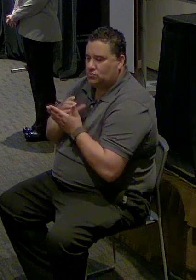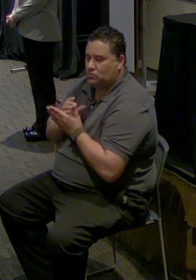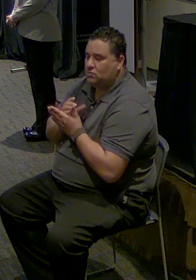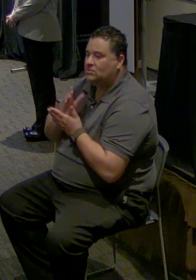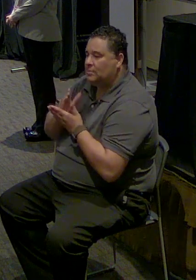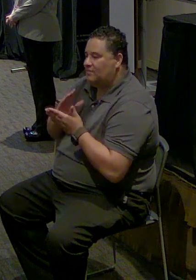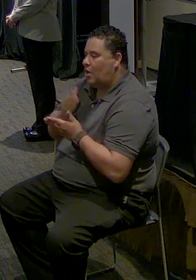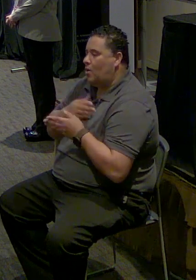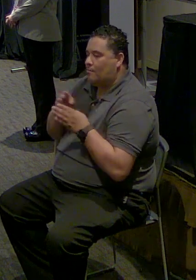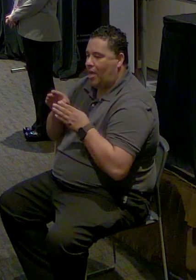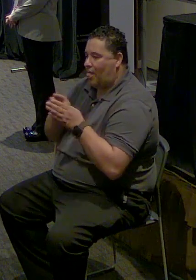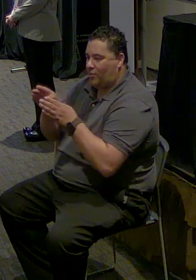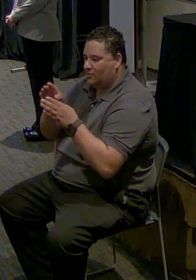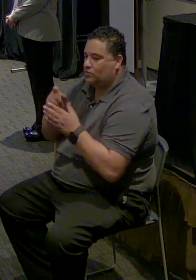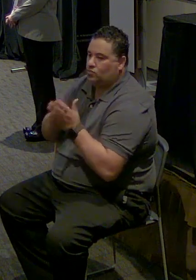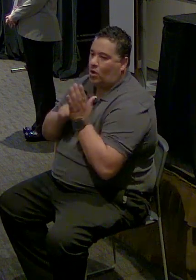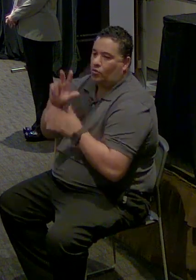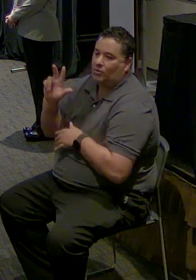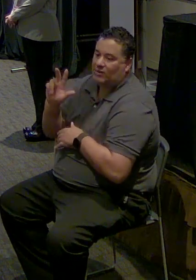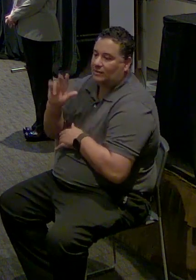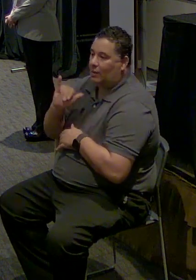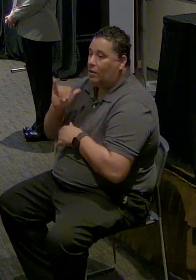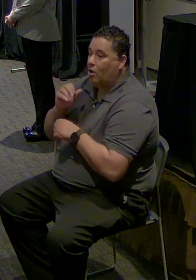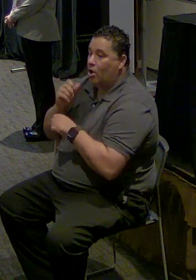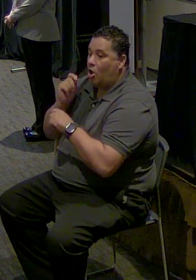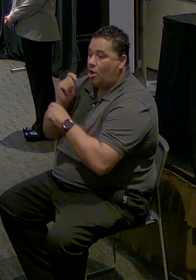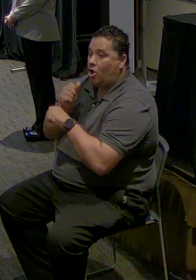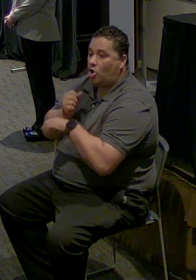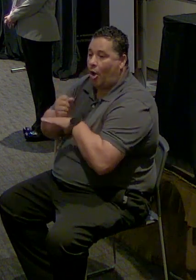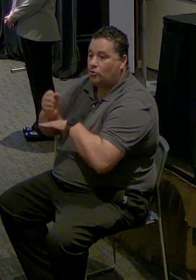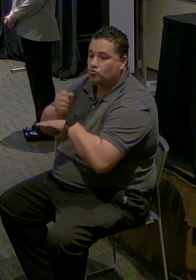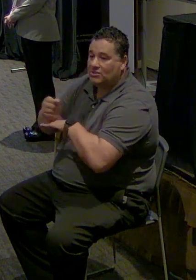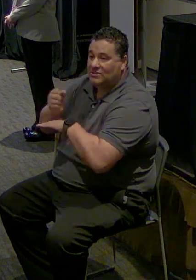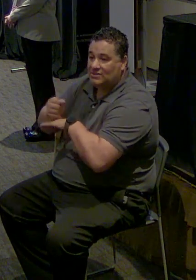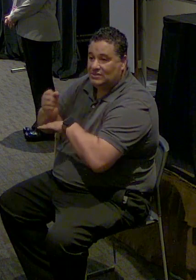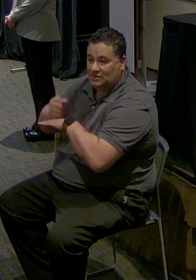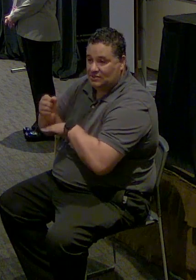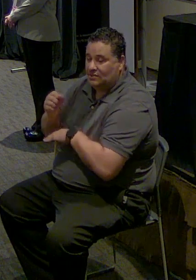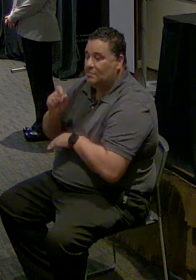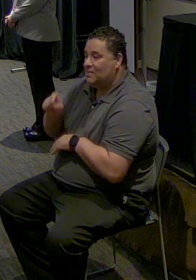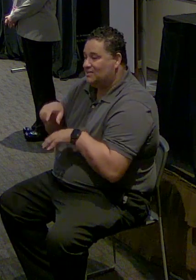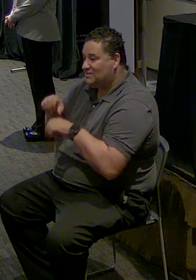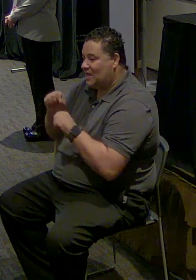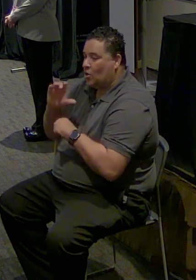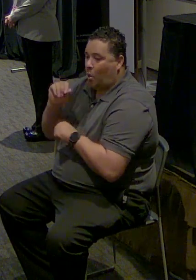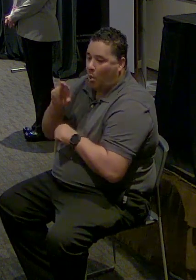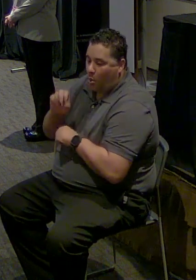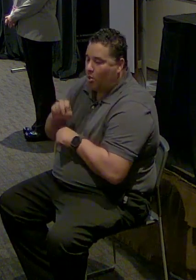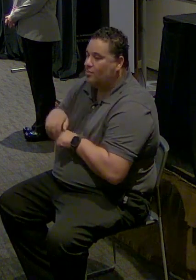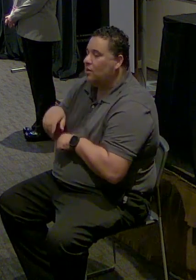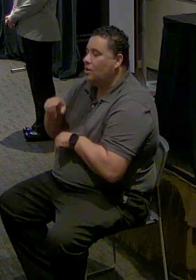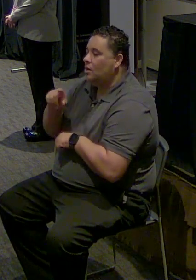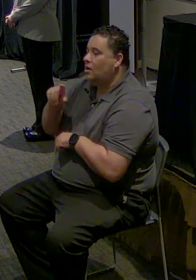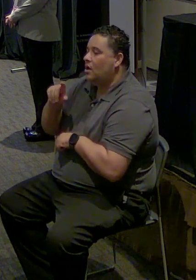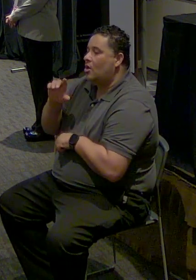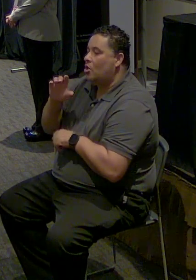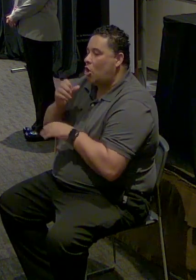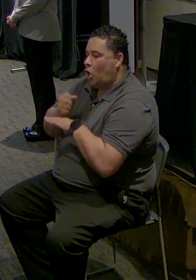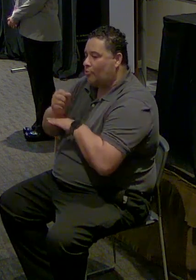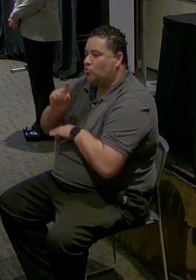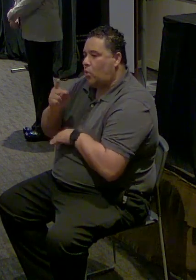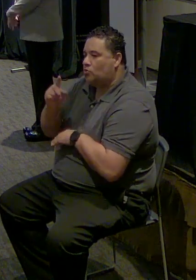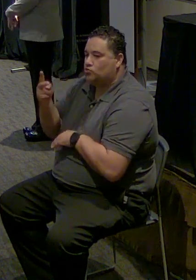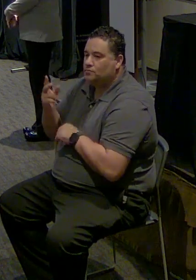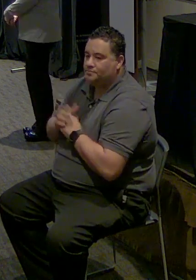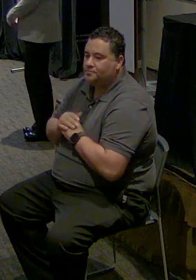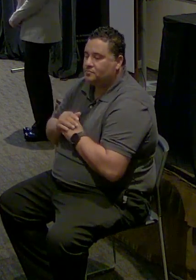of our pathways require 3 courses, like carpentry. They have to take core and then carpentry 1 and carpentry 2.